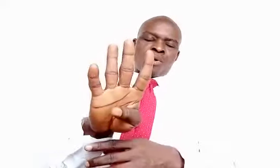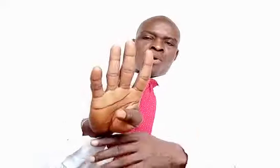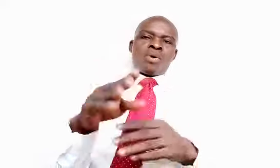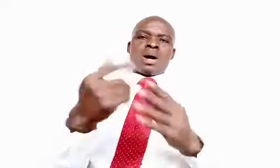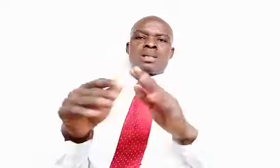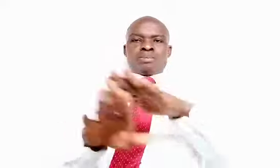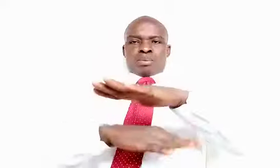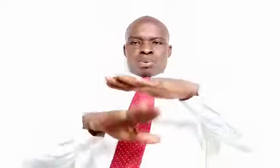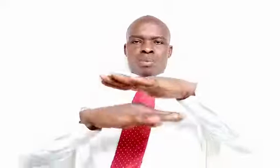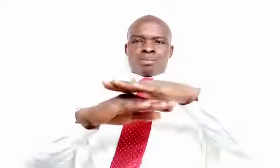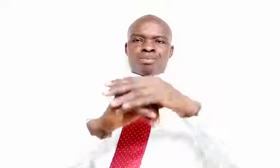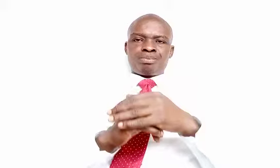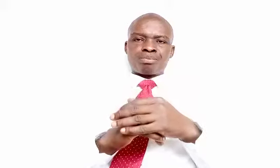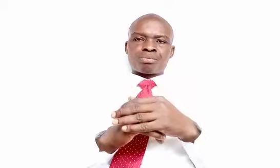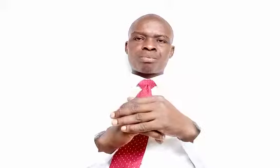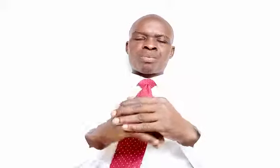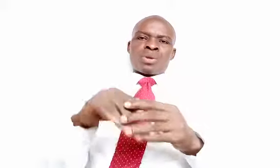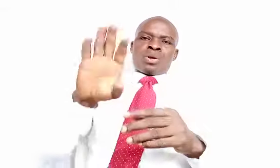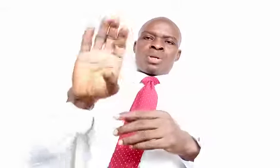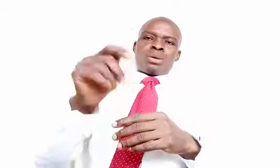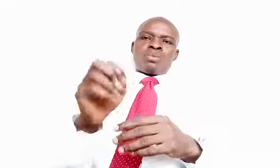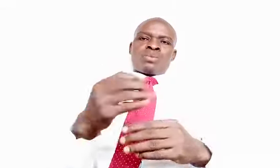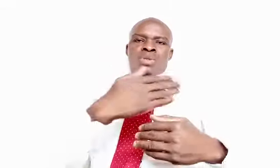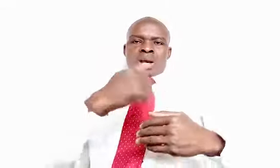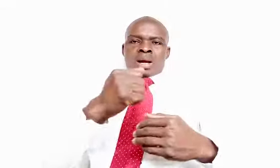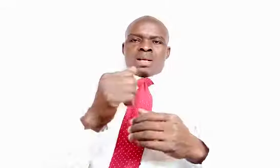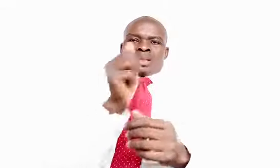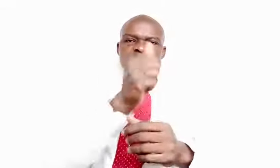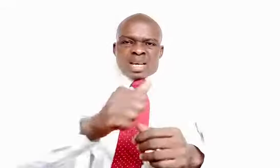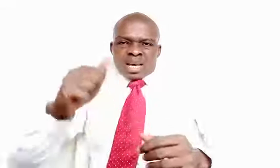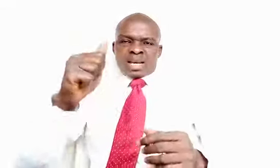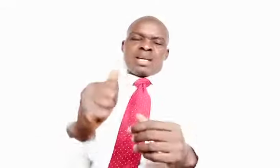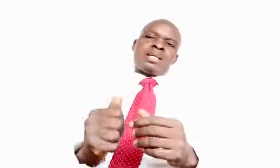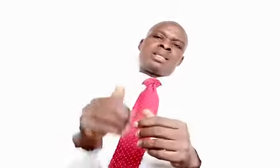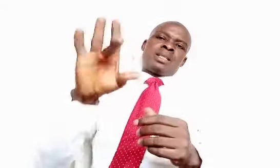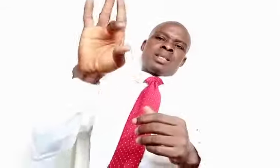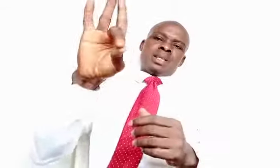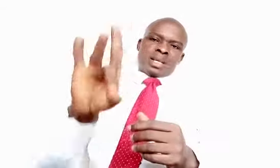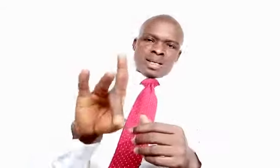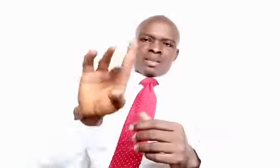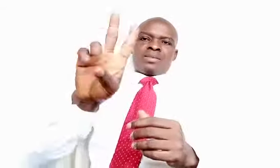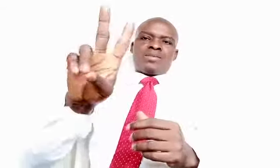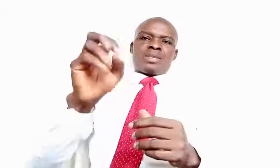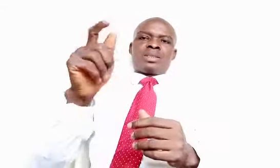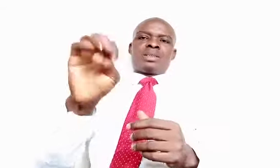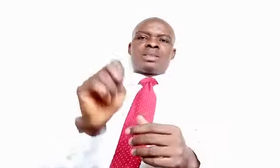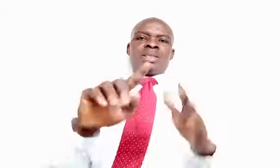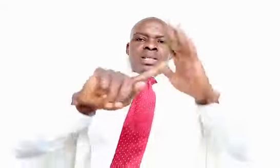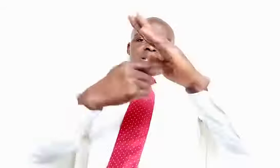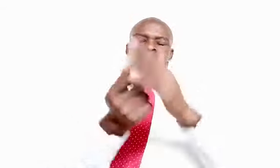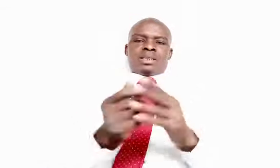bottom. Cube has 8 vertices. This represents